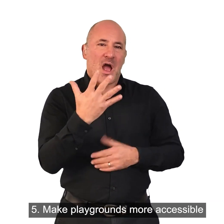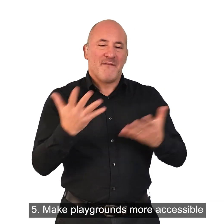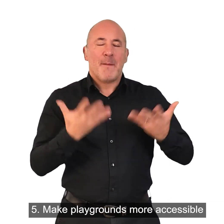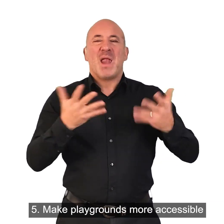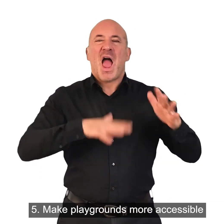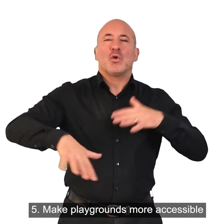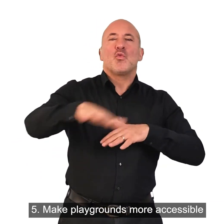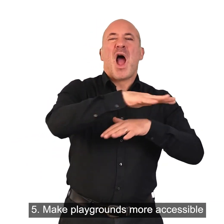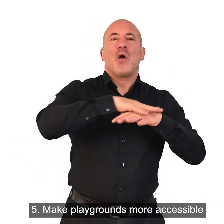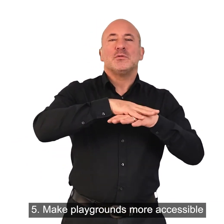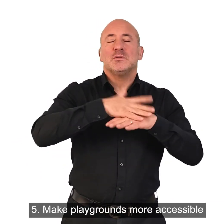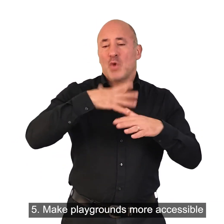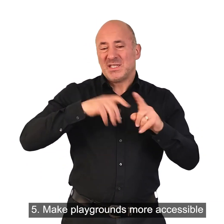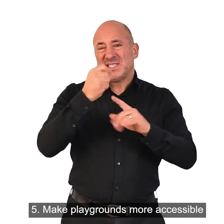5. Make playgrounds more accessible.